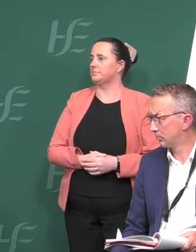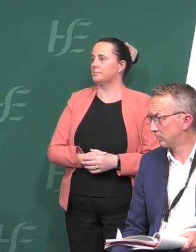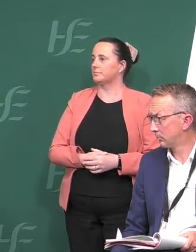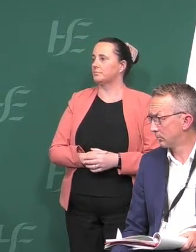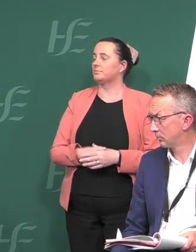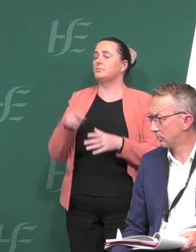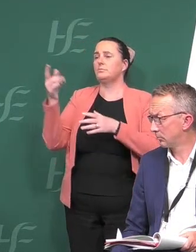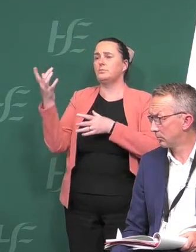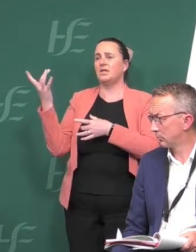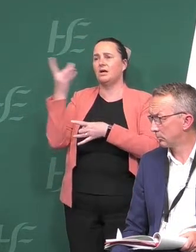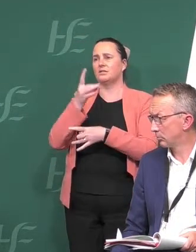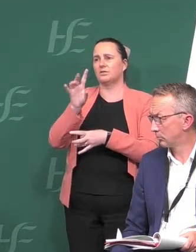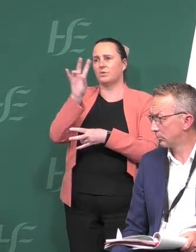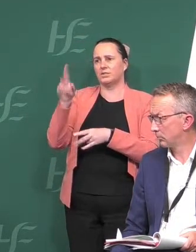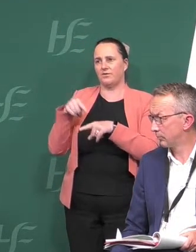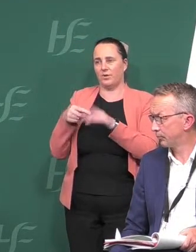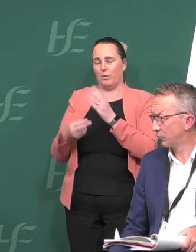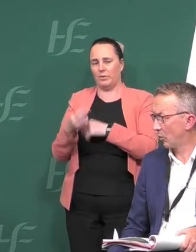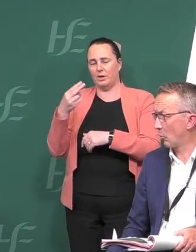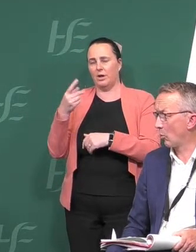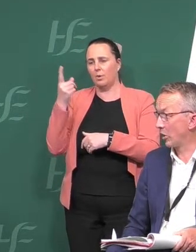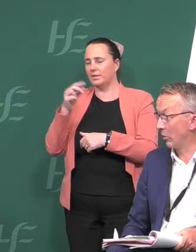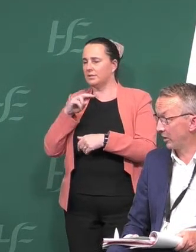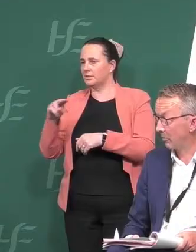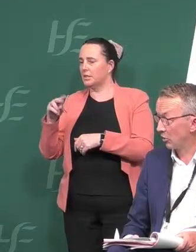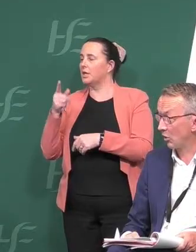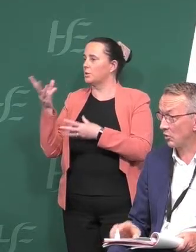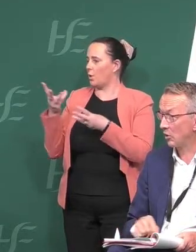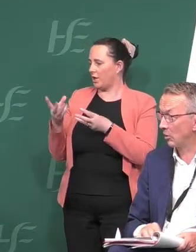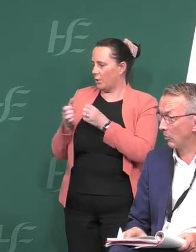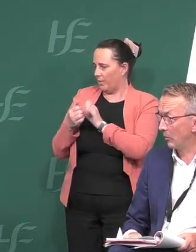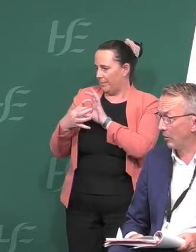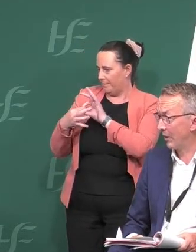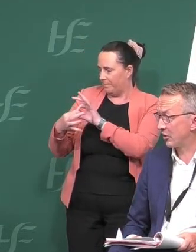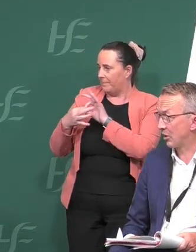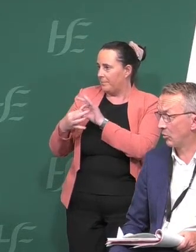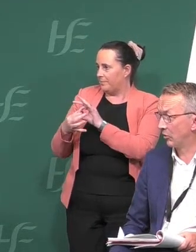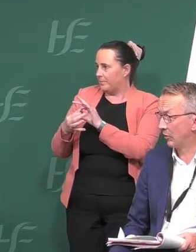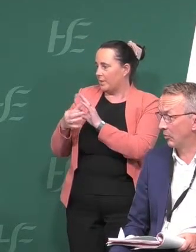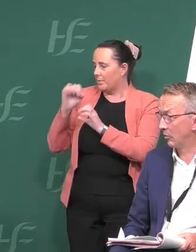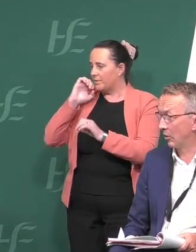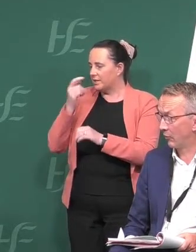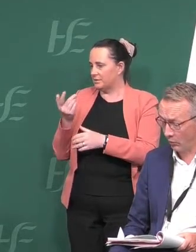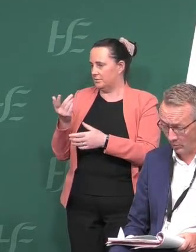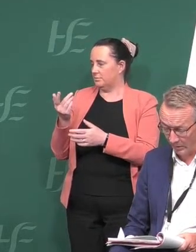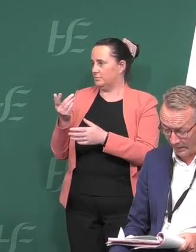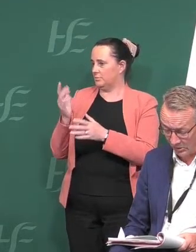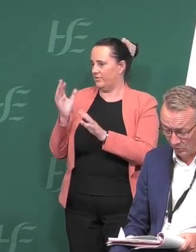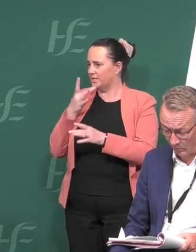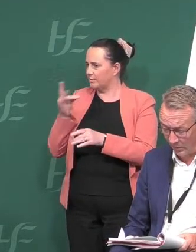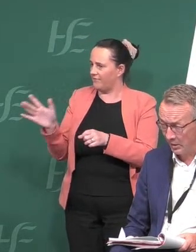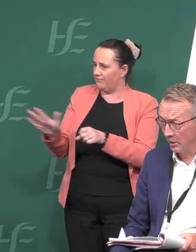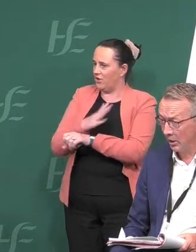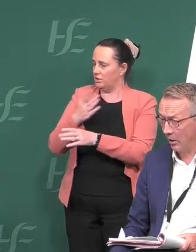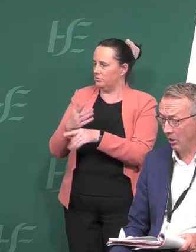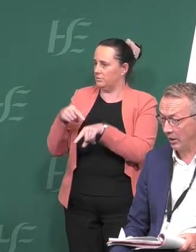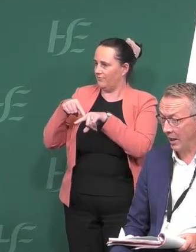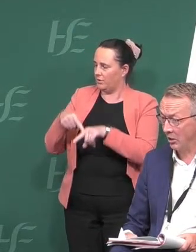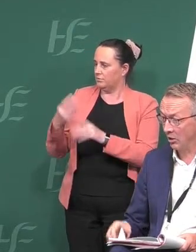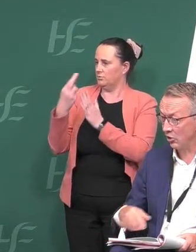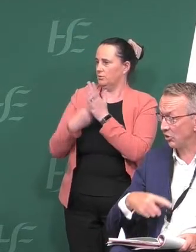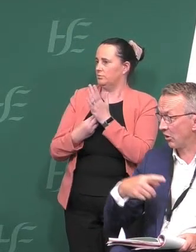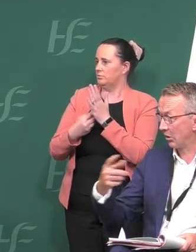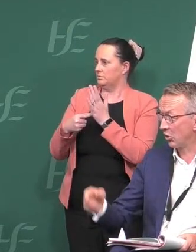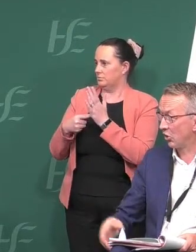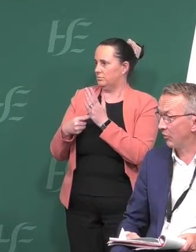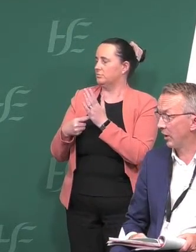For those that aren't compliant, why would that still be the case? Working with them, because obviously we've asked them to have full compliance. So we'll be,